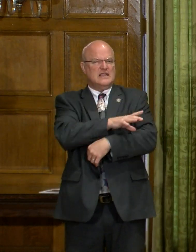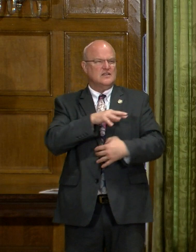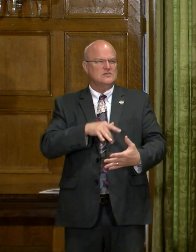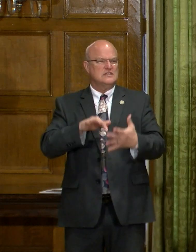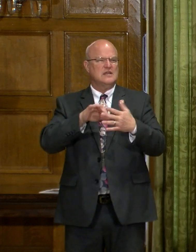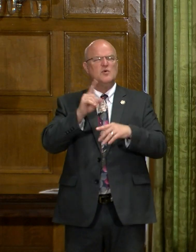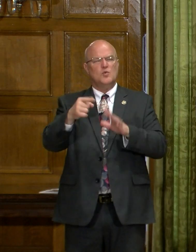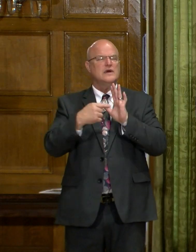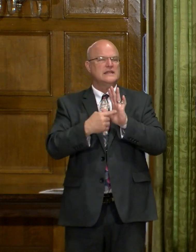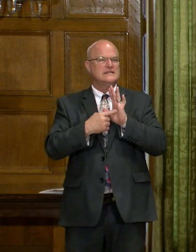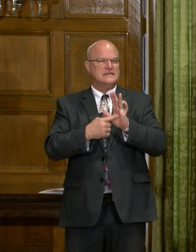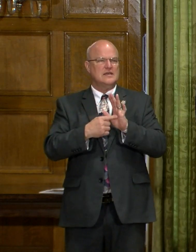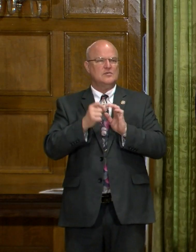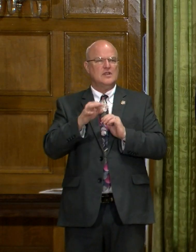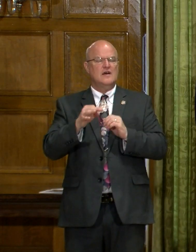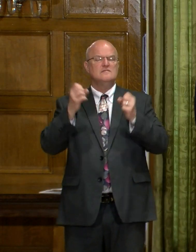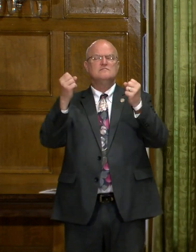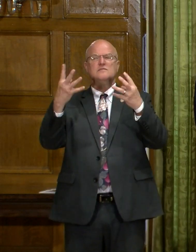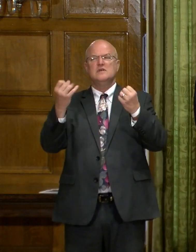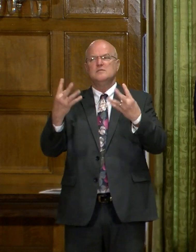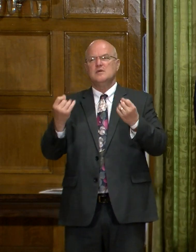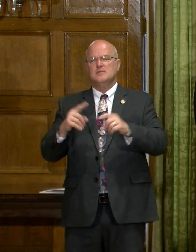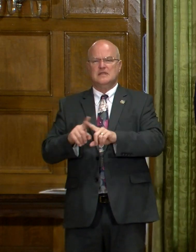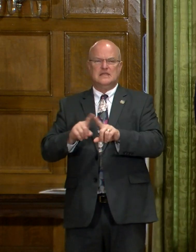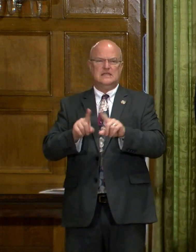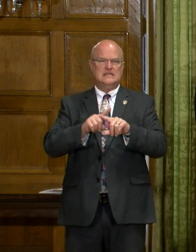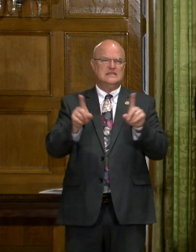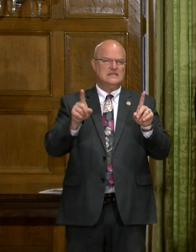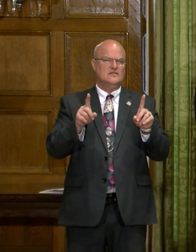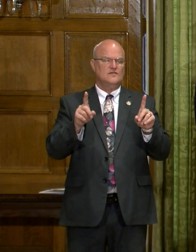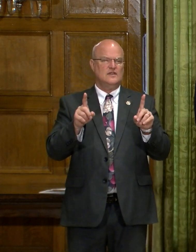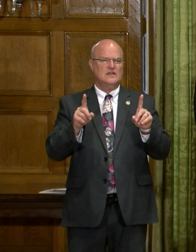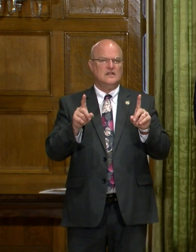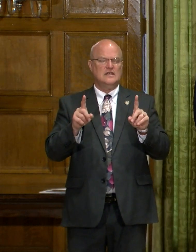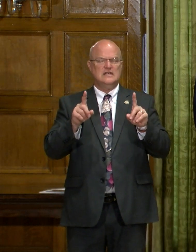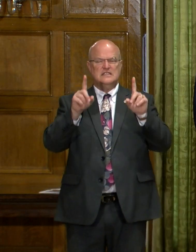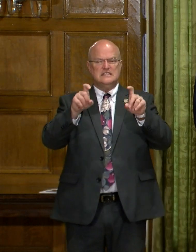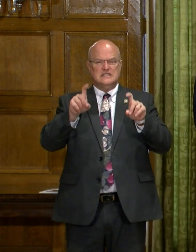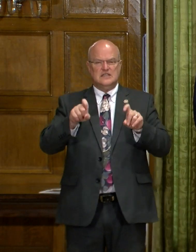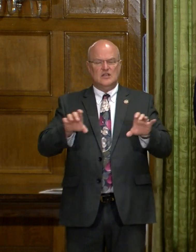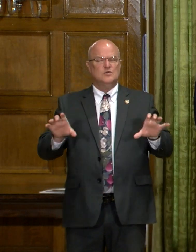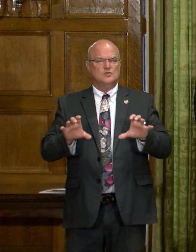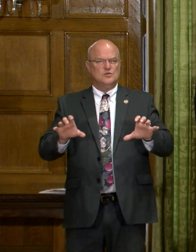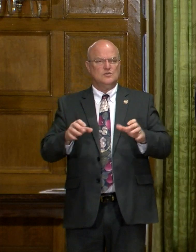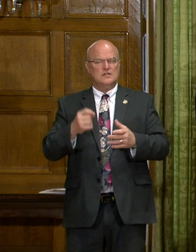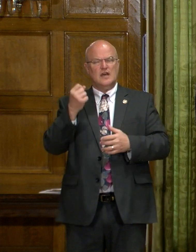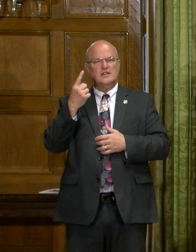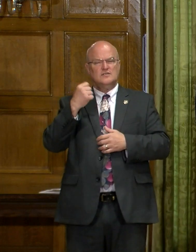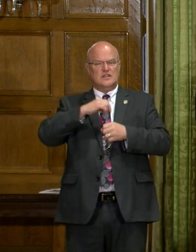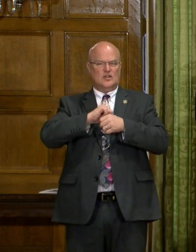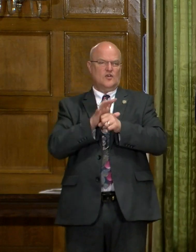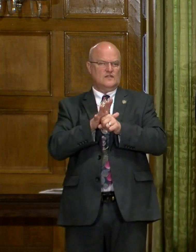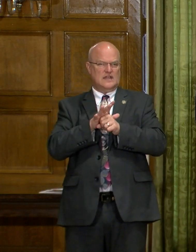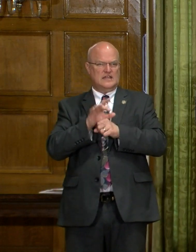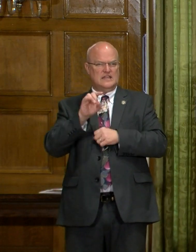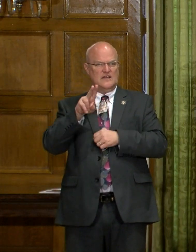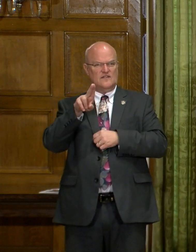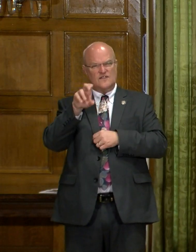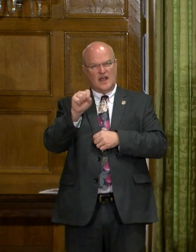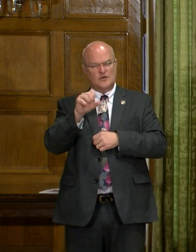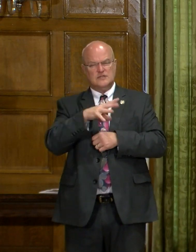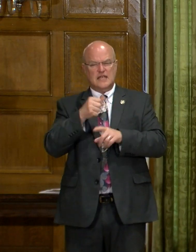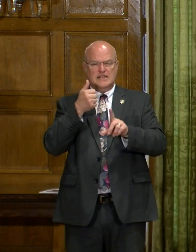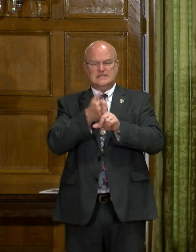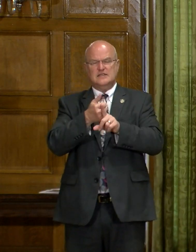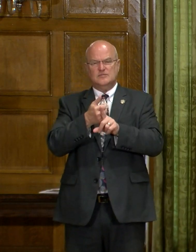just one example of many different trials that we're doing to understand the COVID-19 virus and